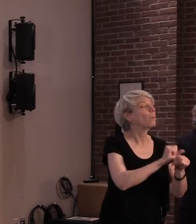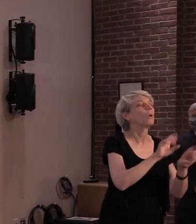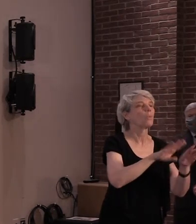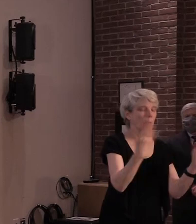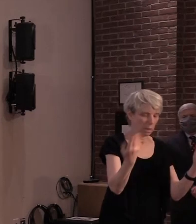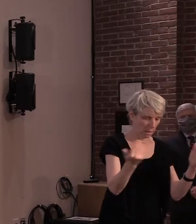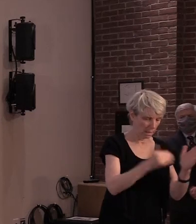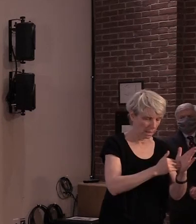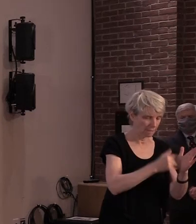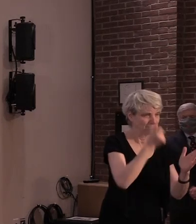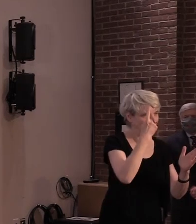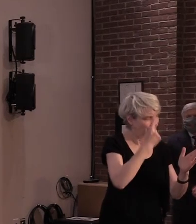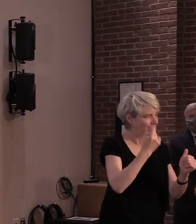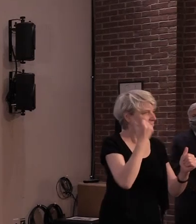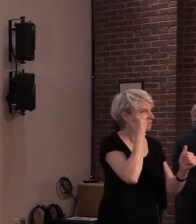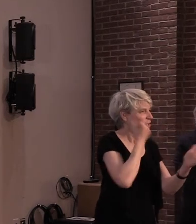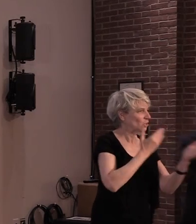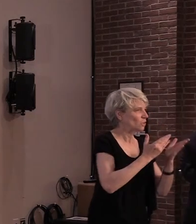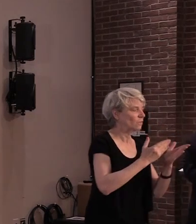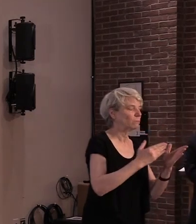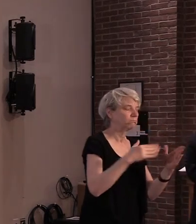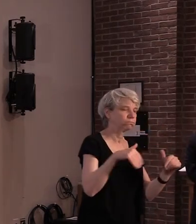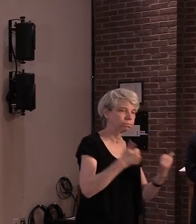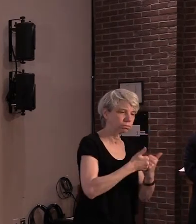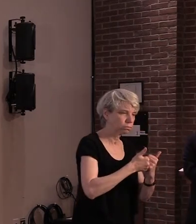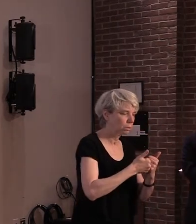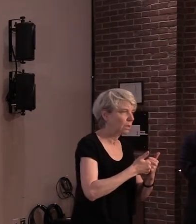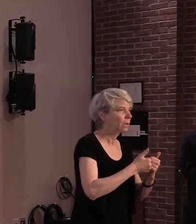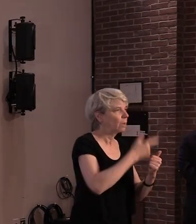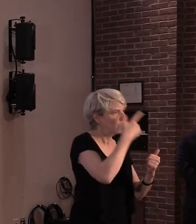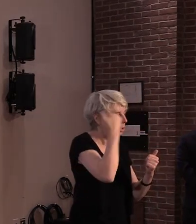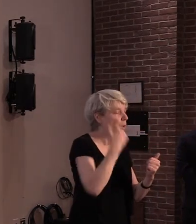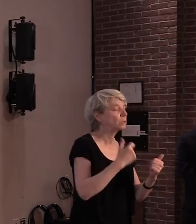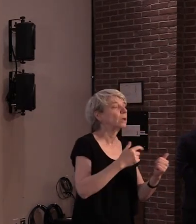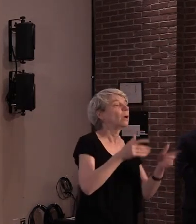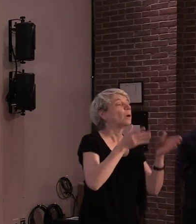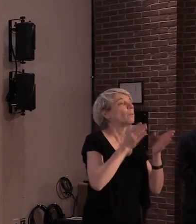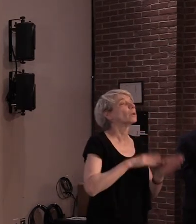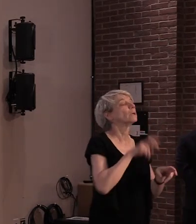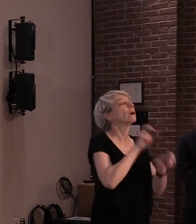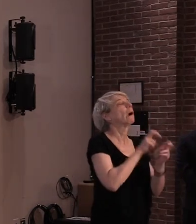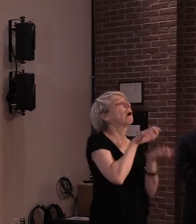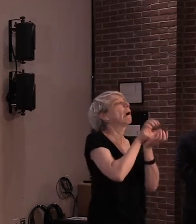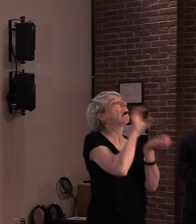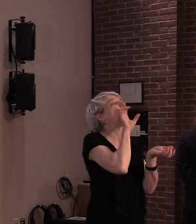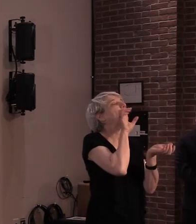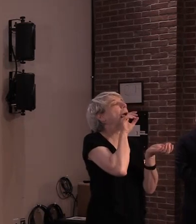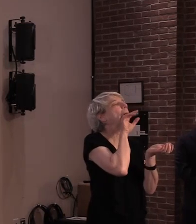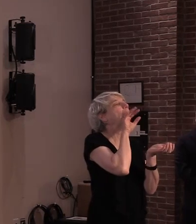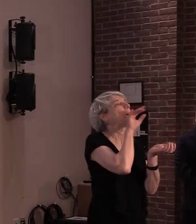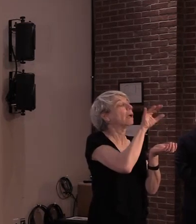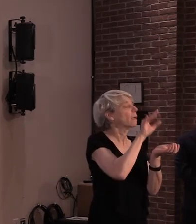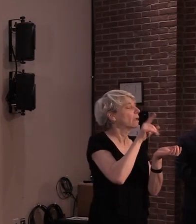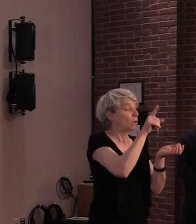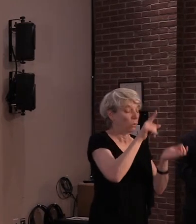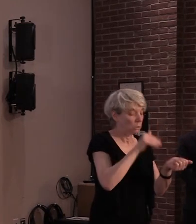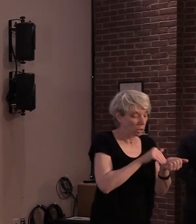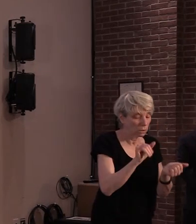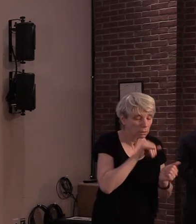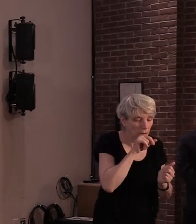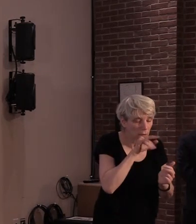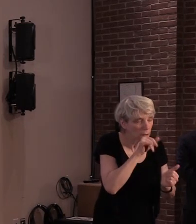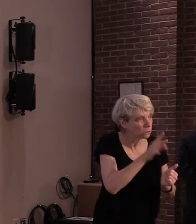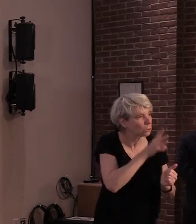challenge with dentistry, of course, is the generation of aerosols as part of many office-based activities,